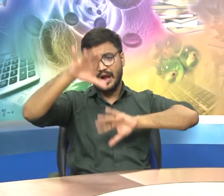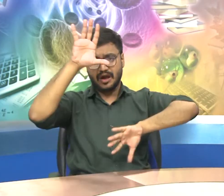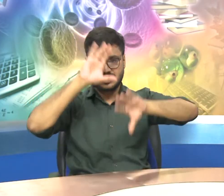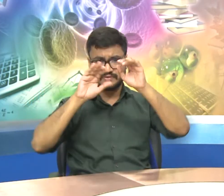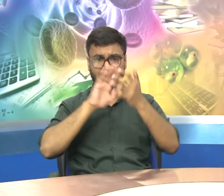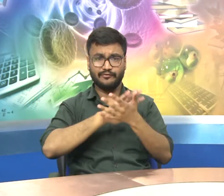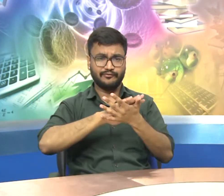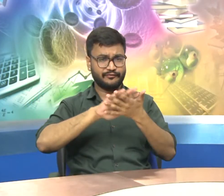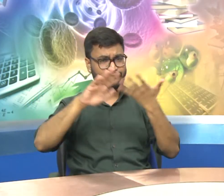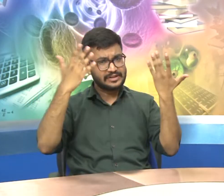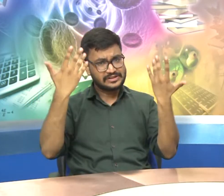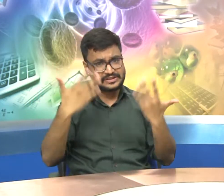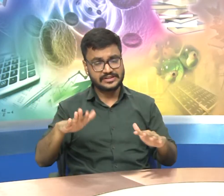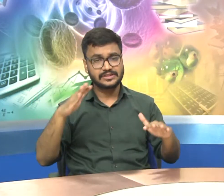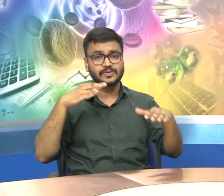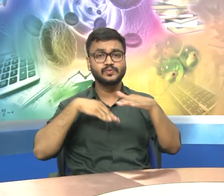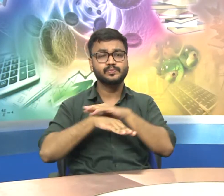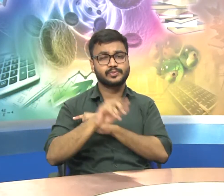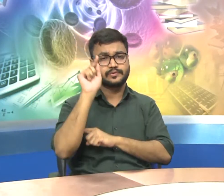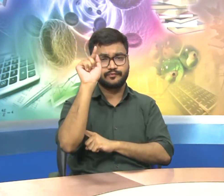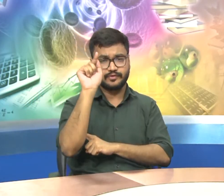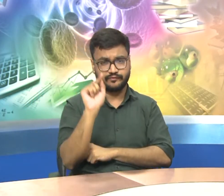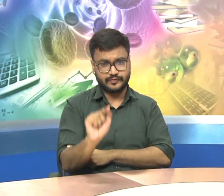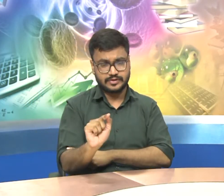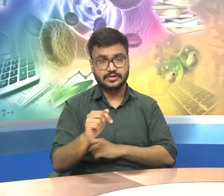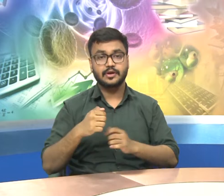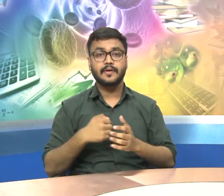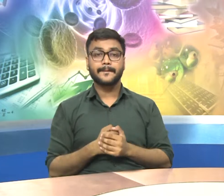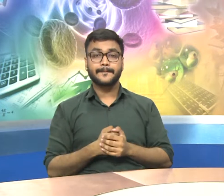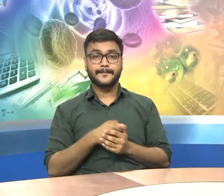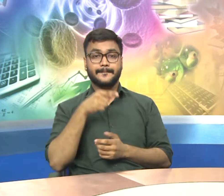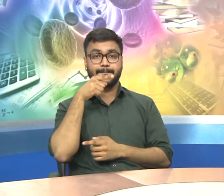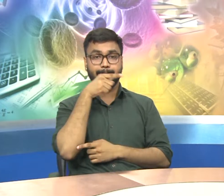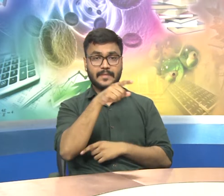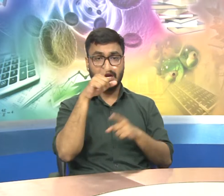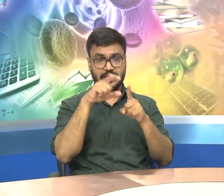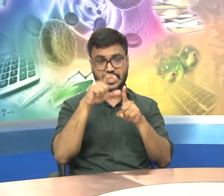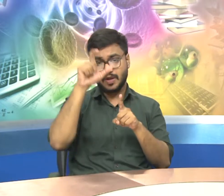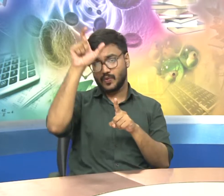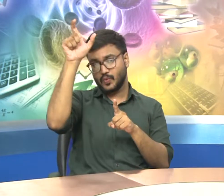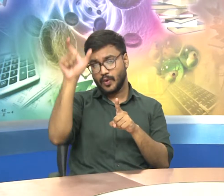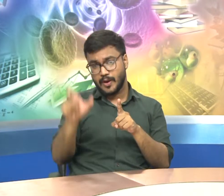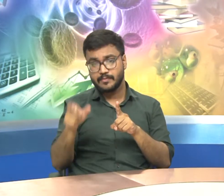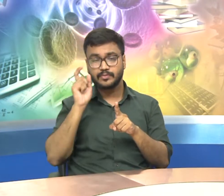Let's look at the objectives we are going to study in this part.